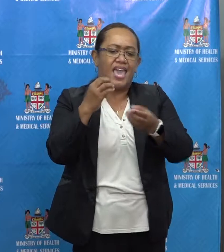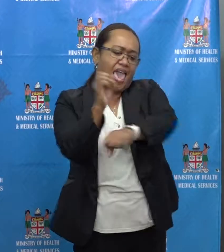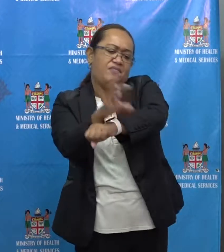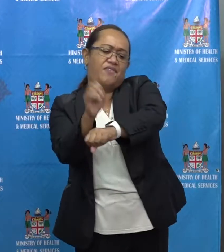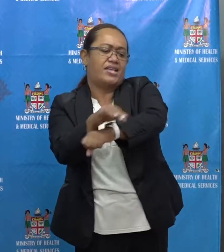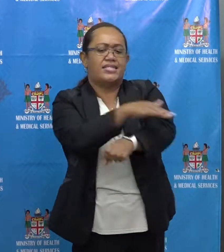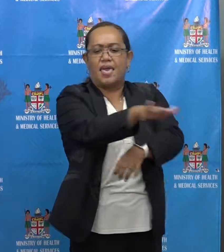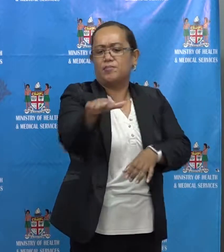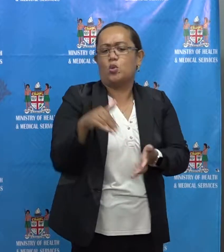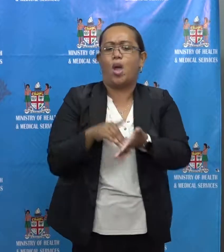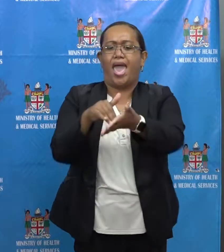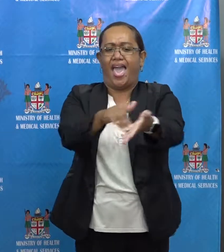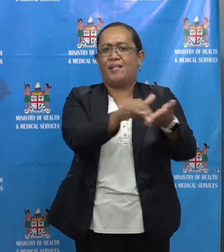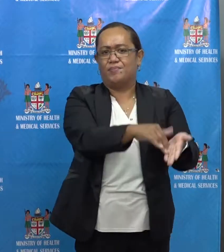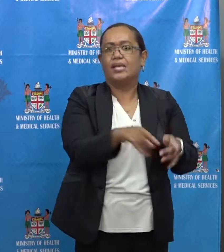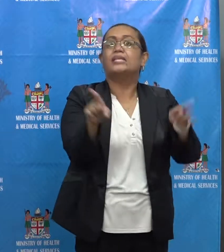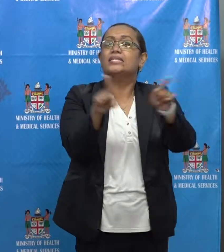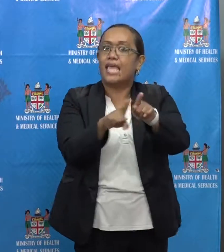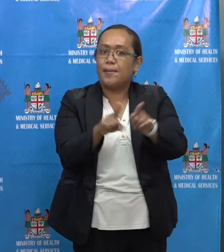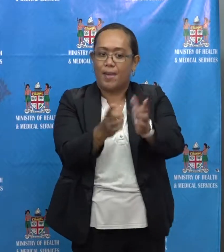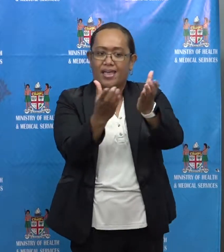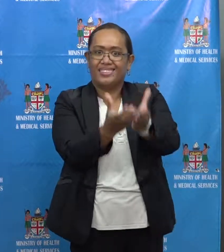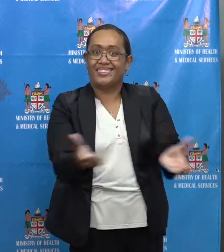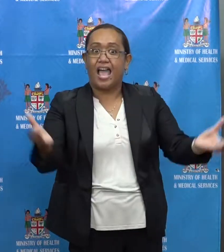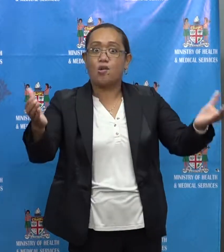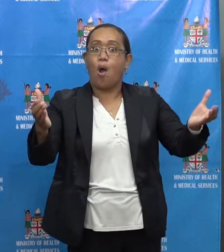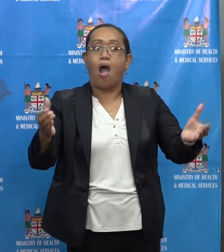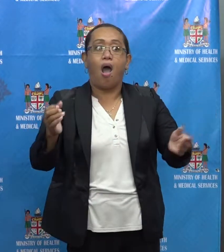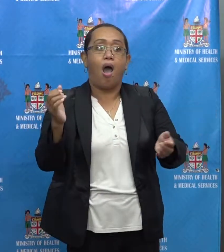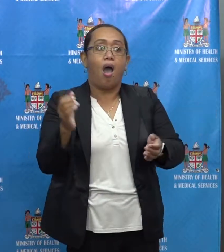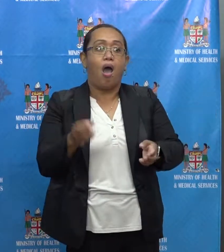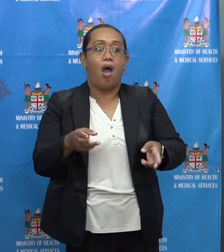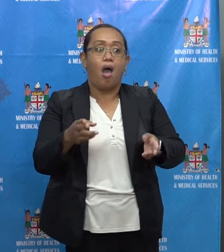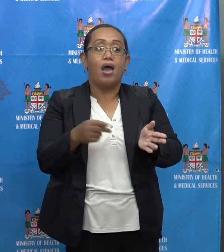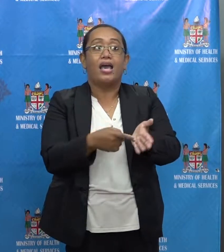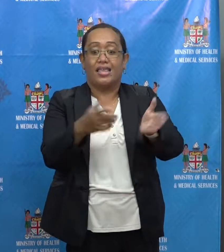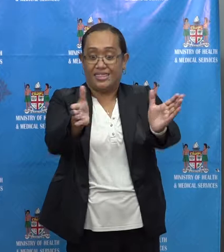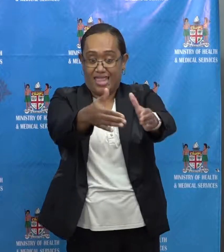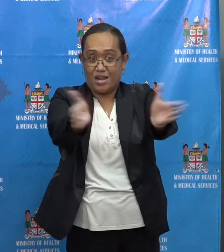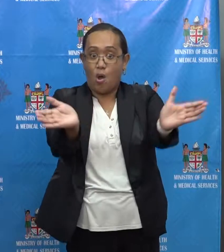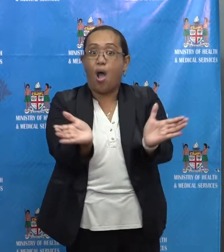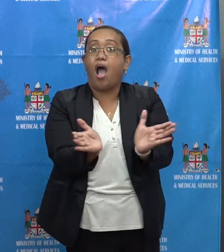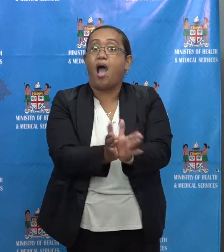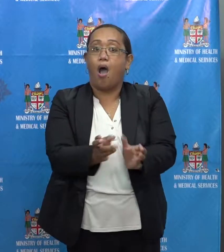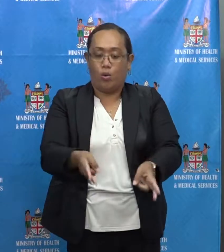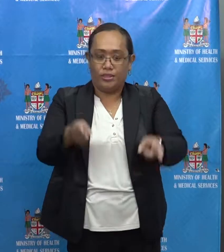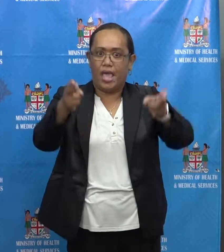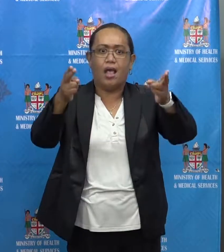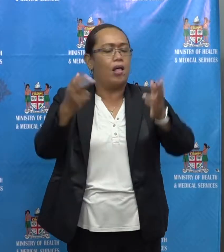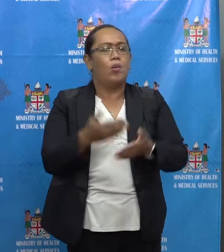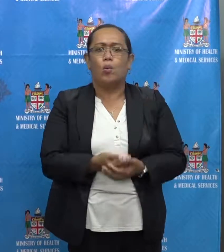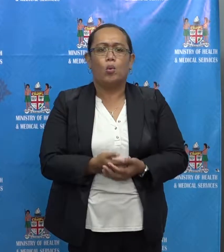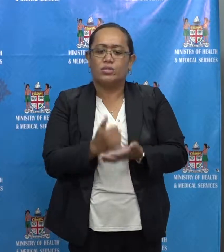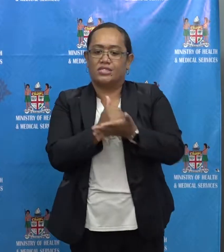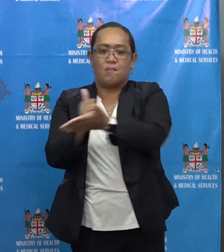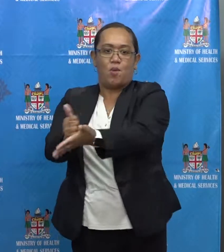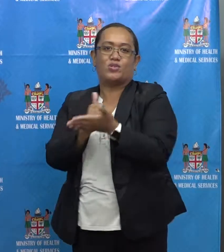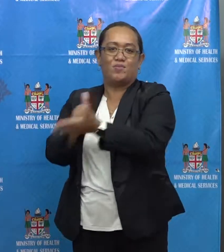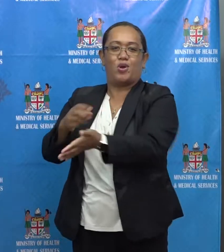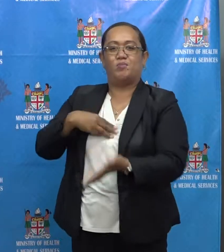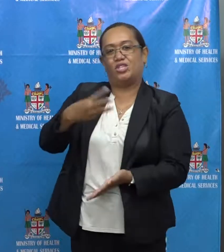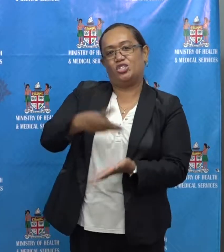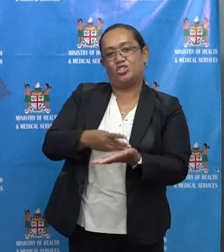I make special mention again of Tanoa Hotel. They have been with us from the very beginning and they have supported us in many different ways.